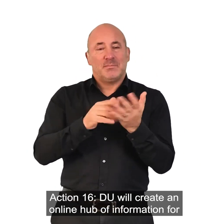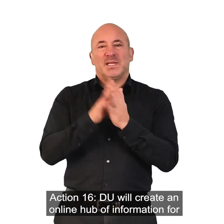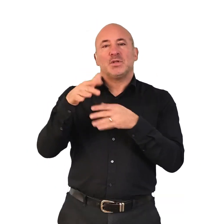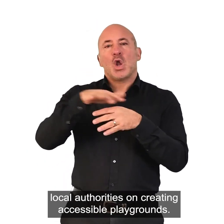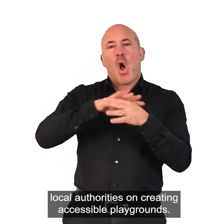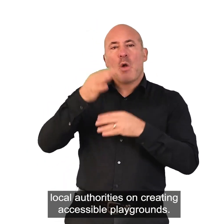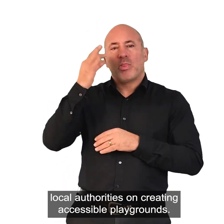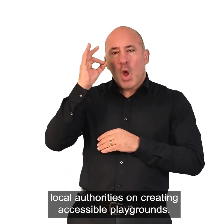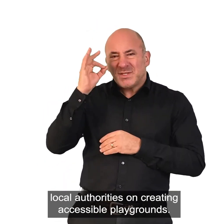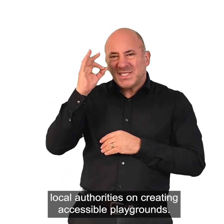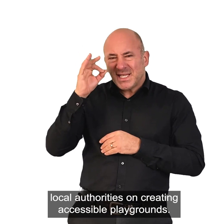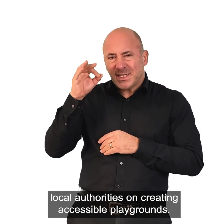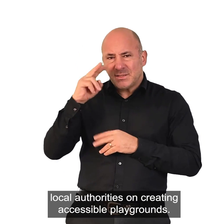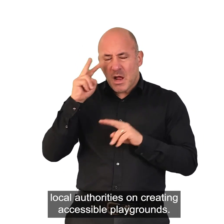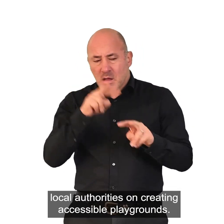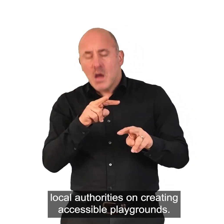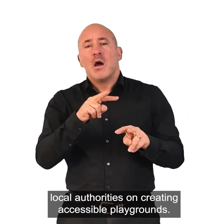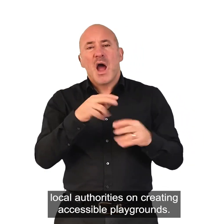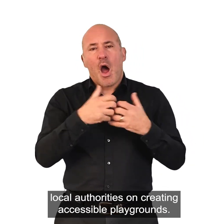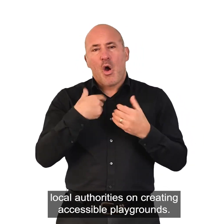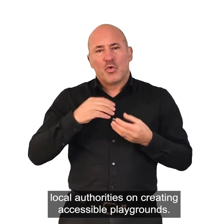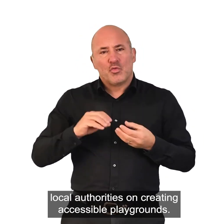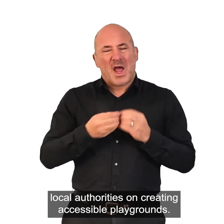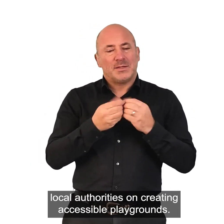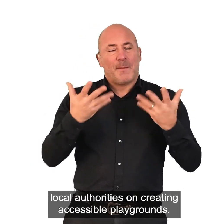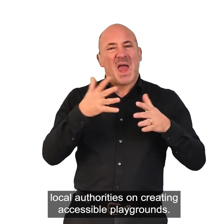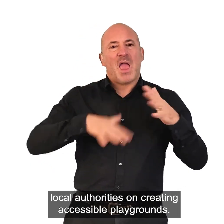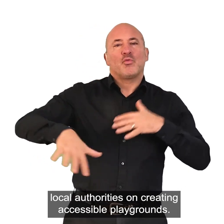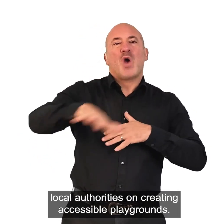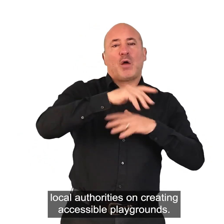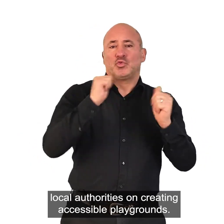for local authorities on creating accessible playgrounds.